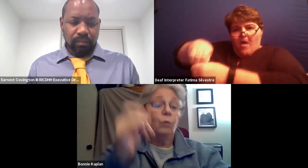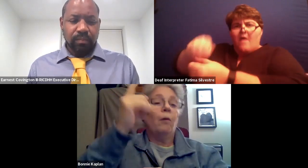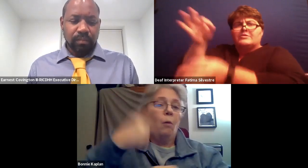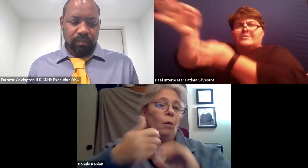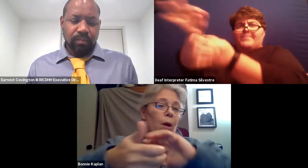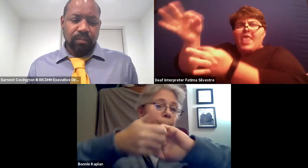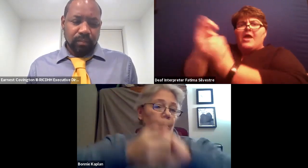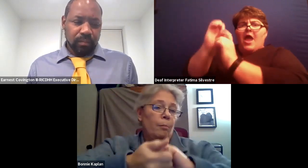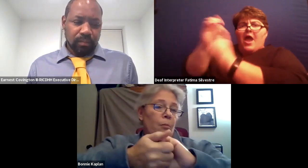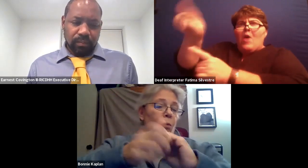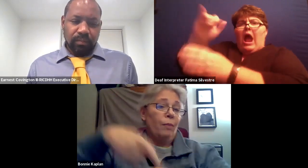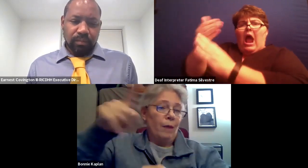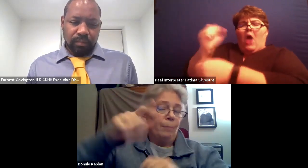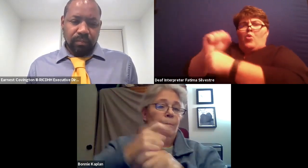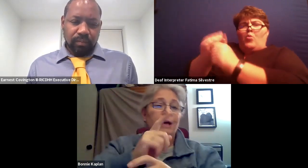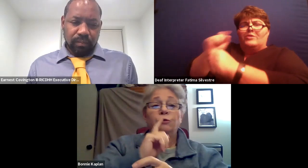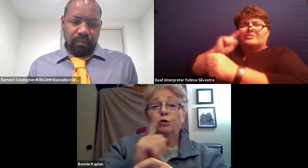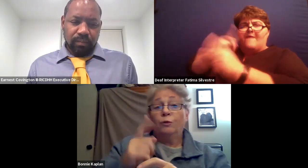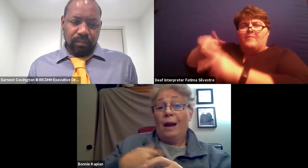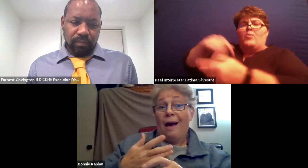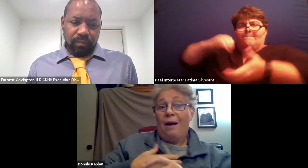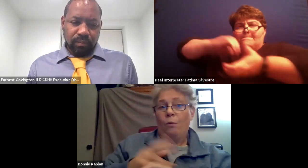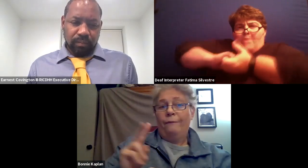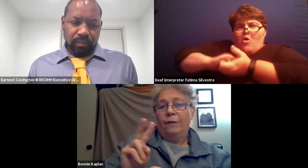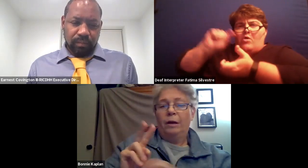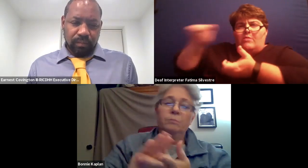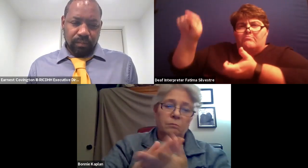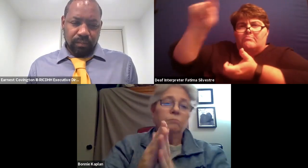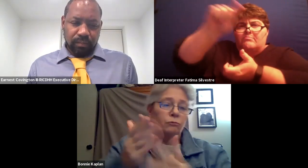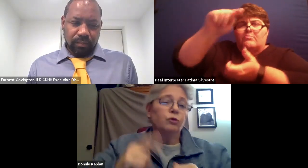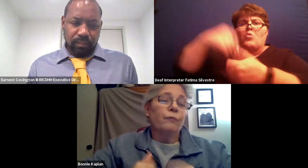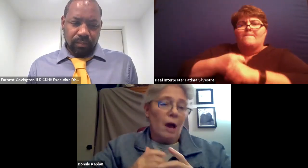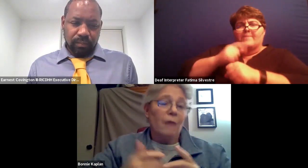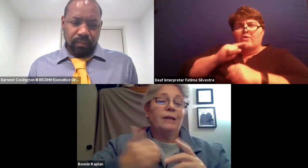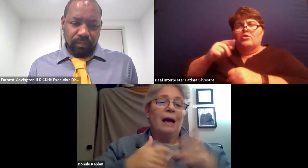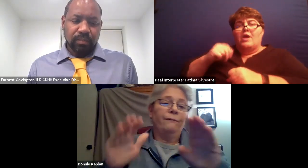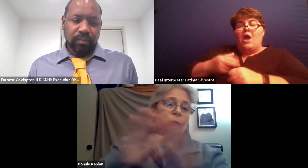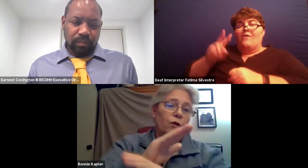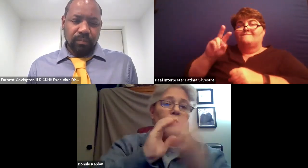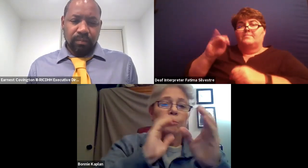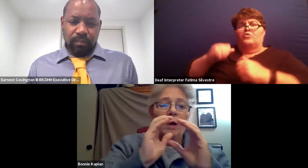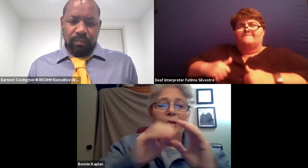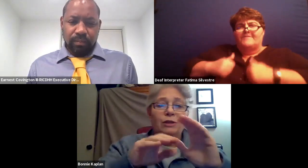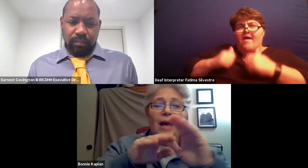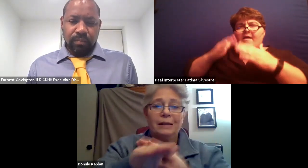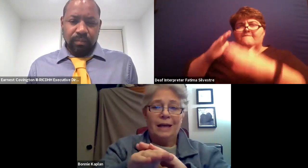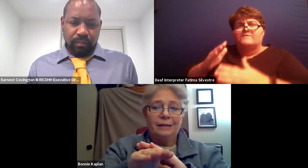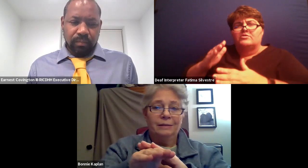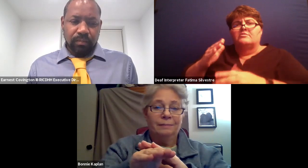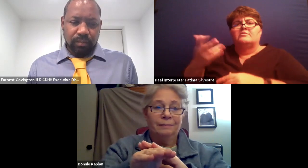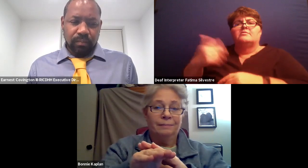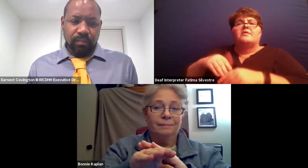We teach people who've never worked with a deaf person how to partner with deaf people. So our agency is great